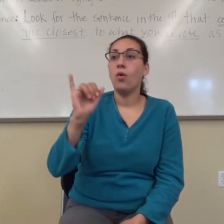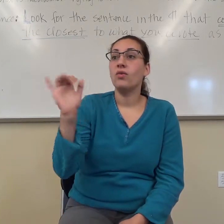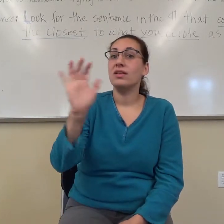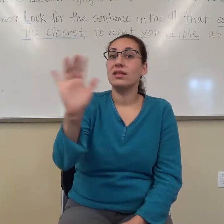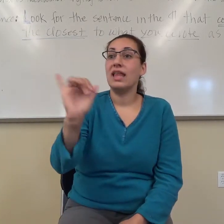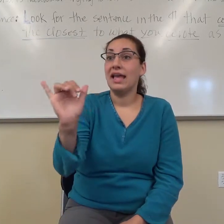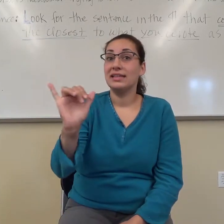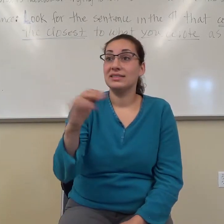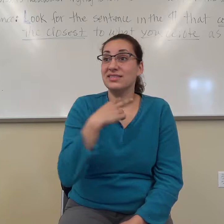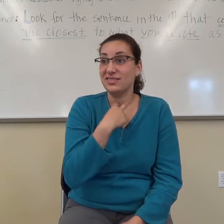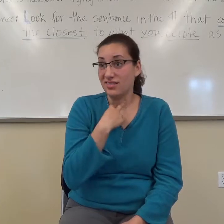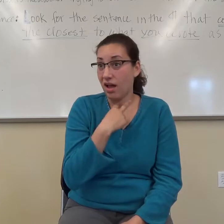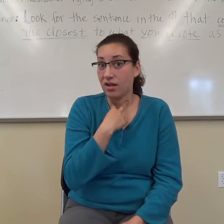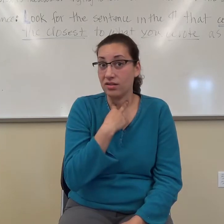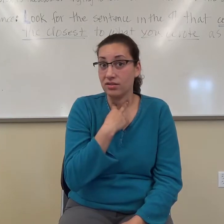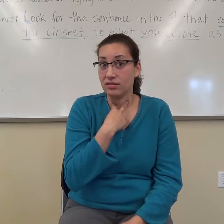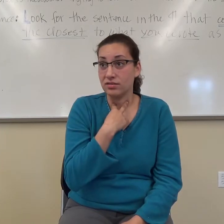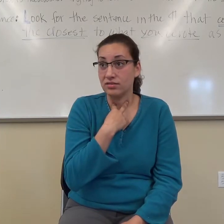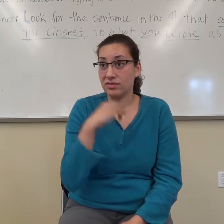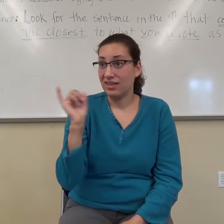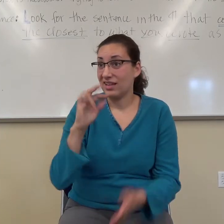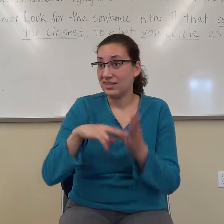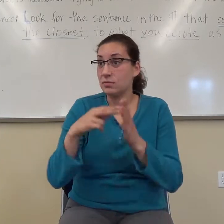Because his heresy